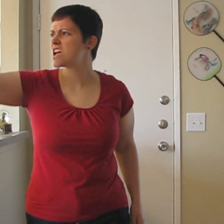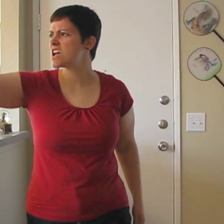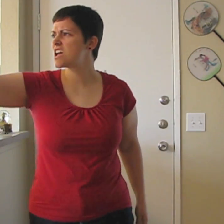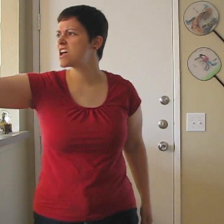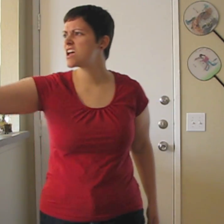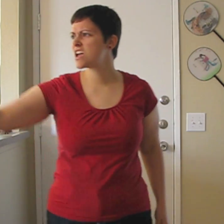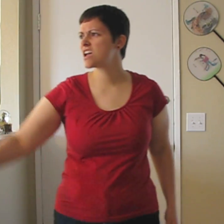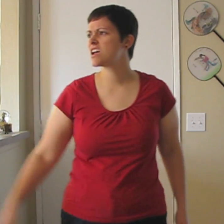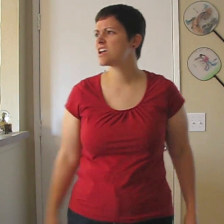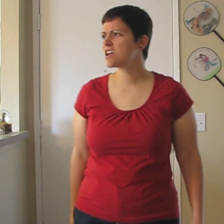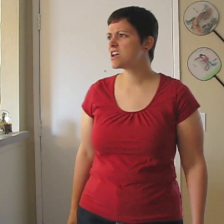crucify